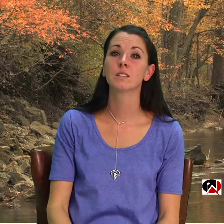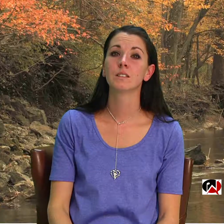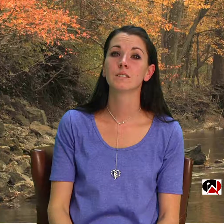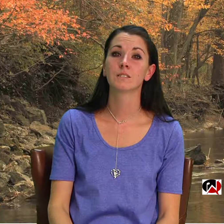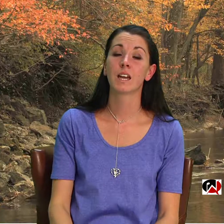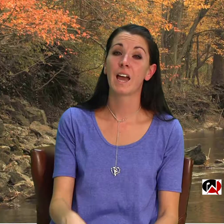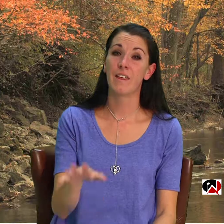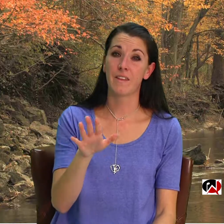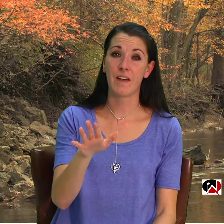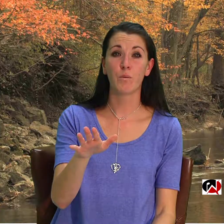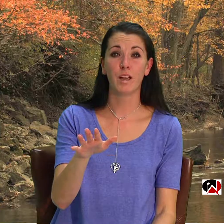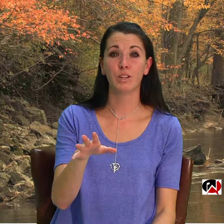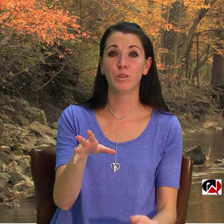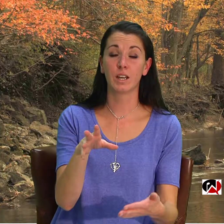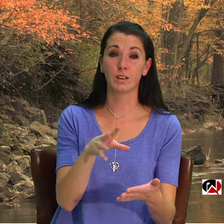TV.